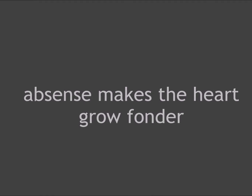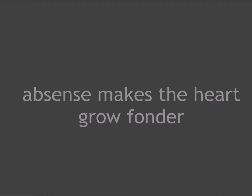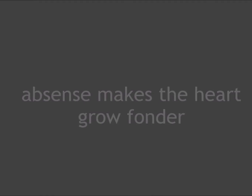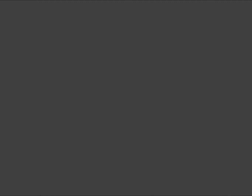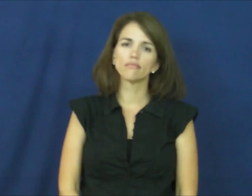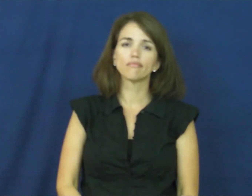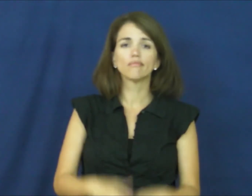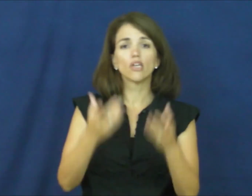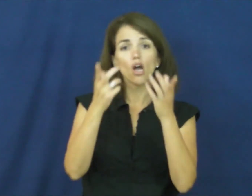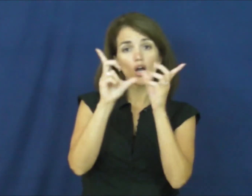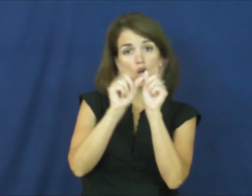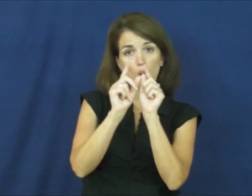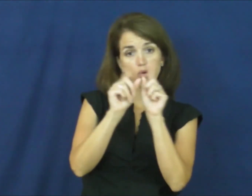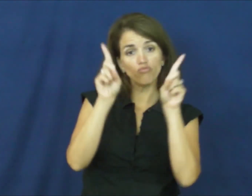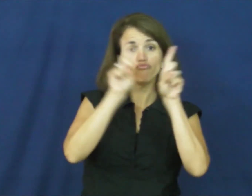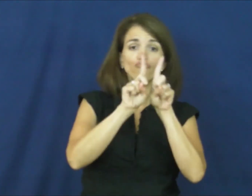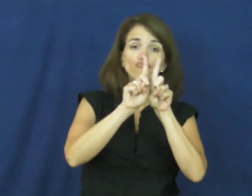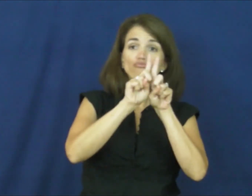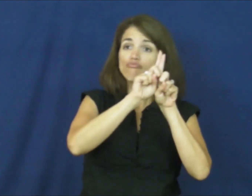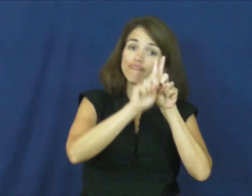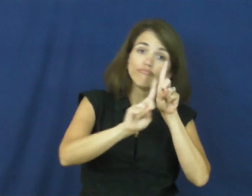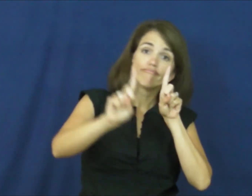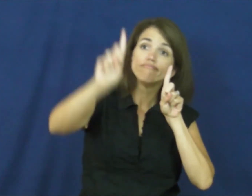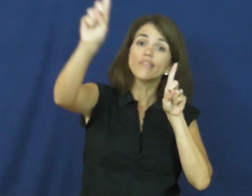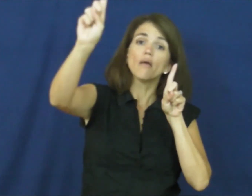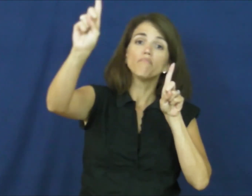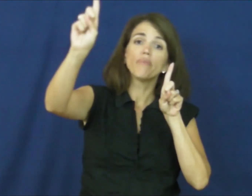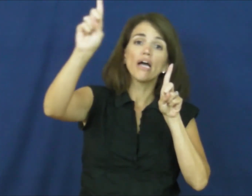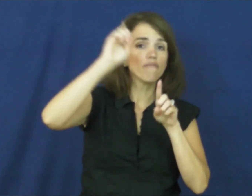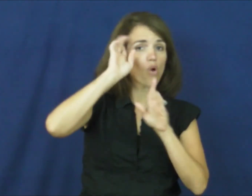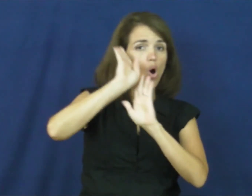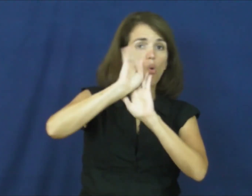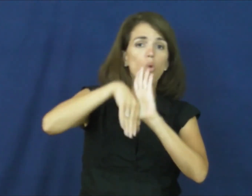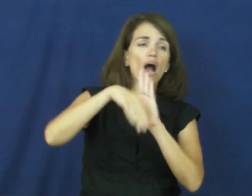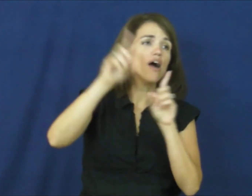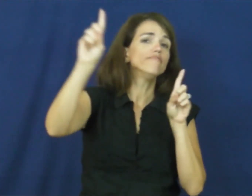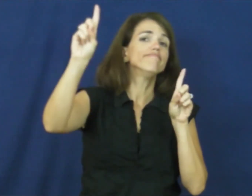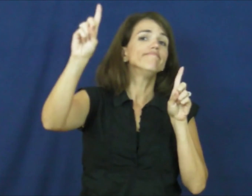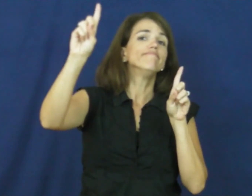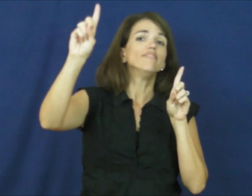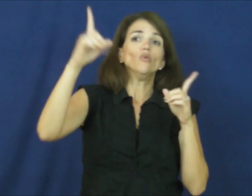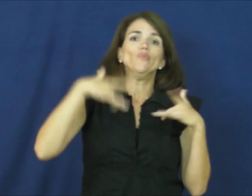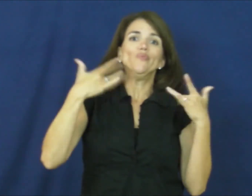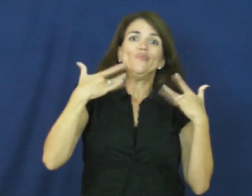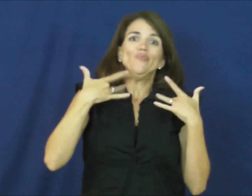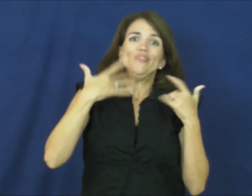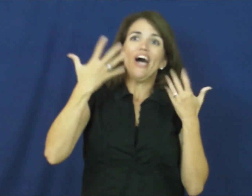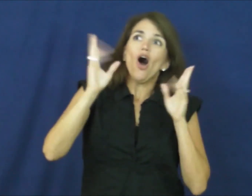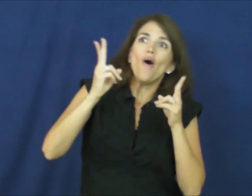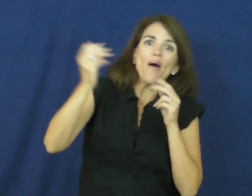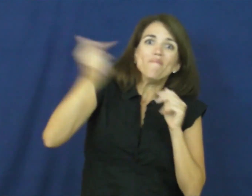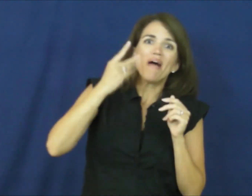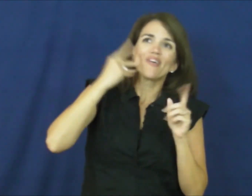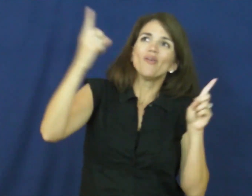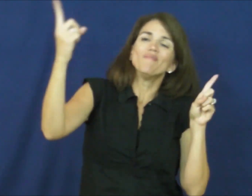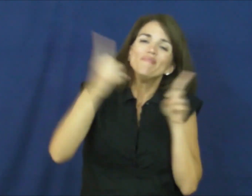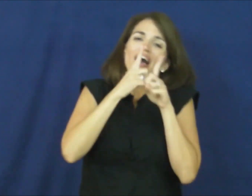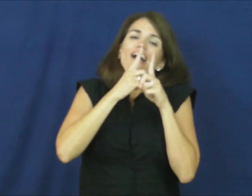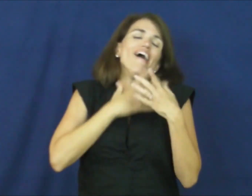You're my heart, you're my soul You're my a feeling that